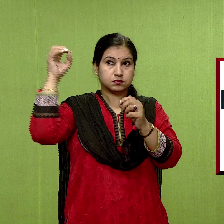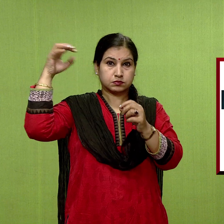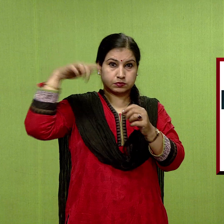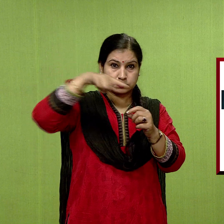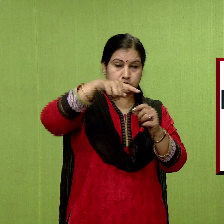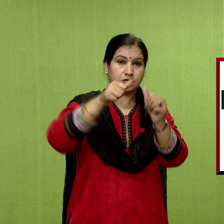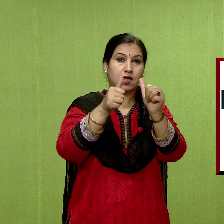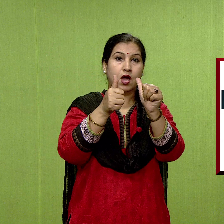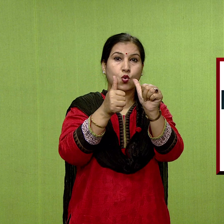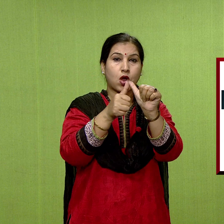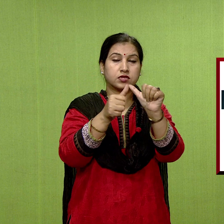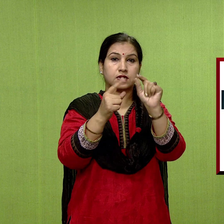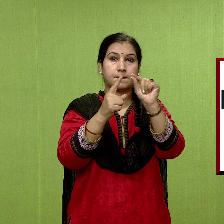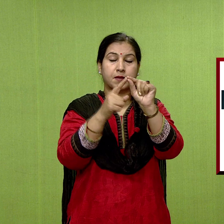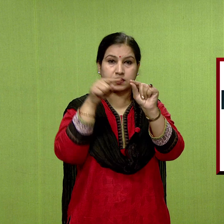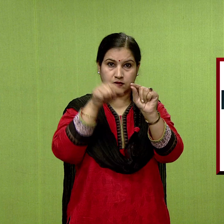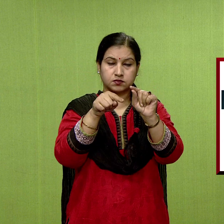it is still dark in Gujarat.